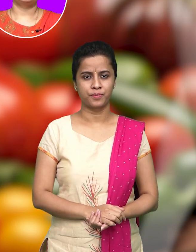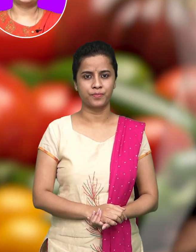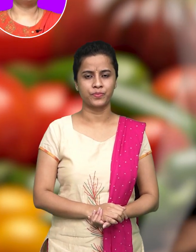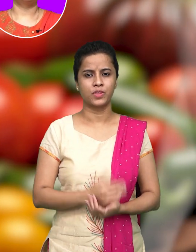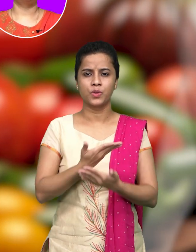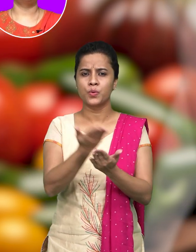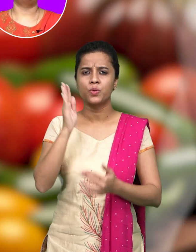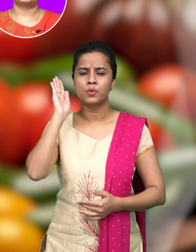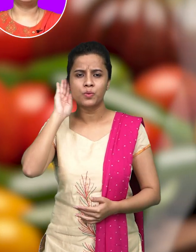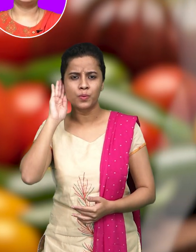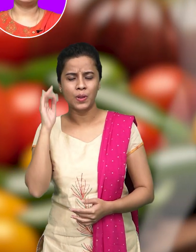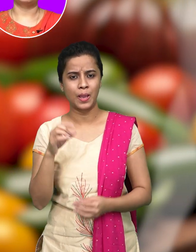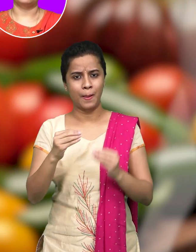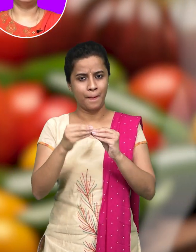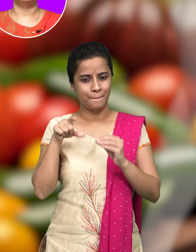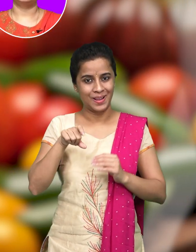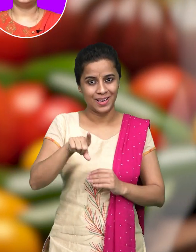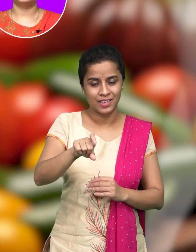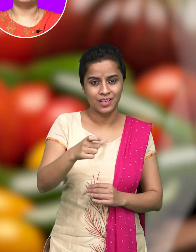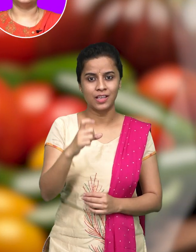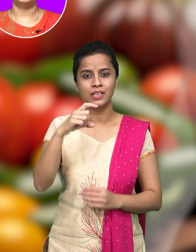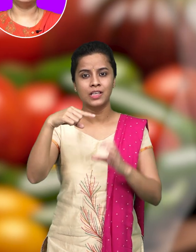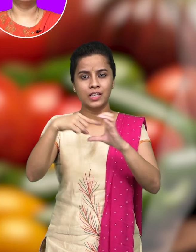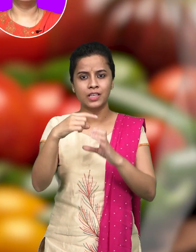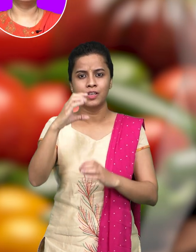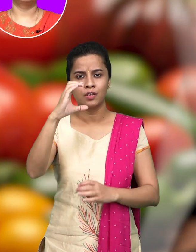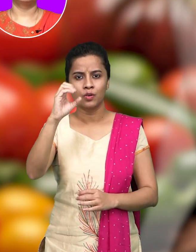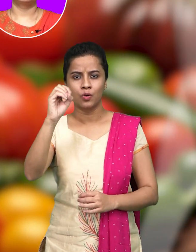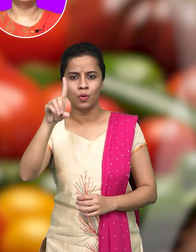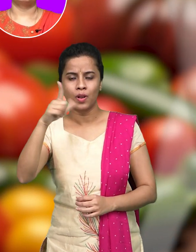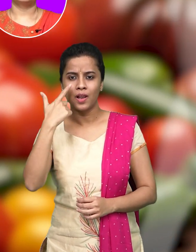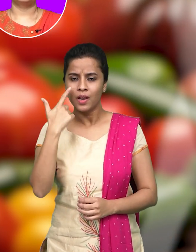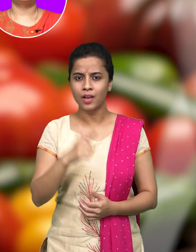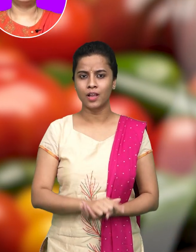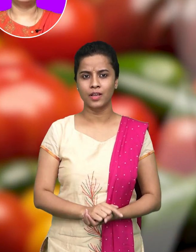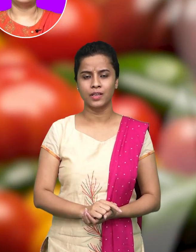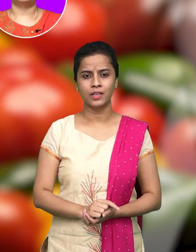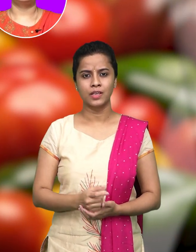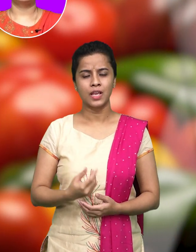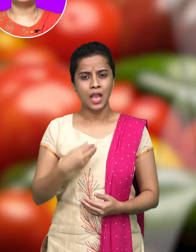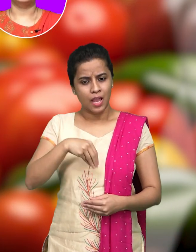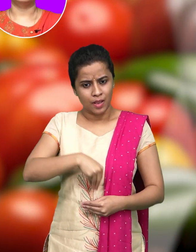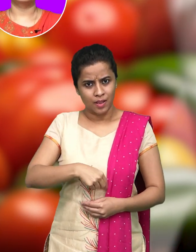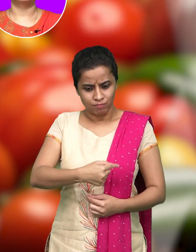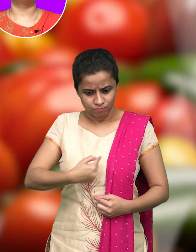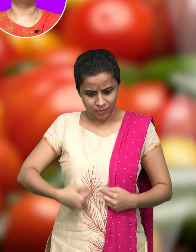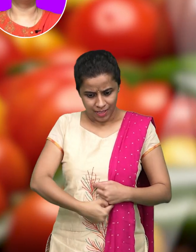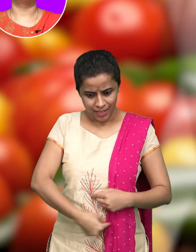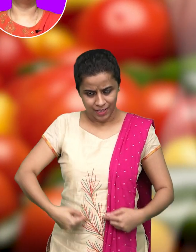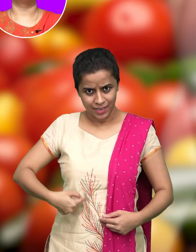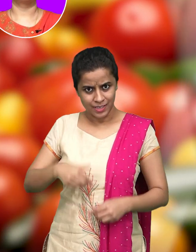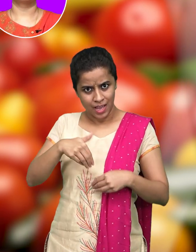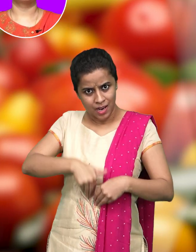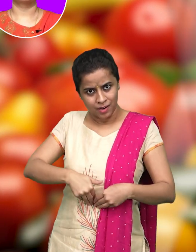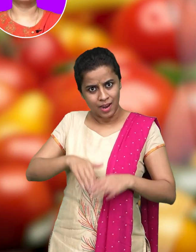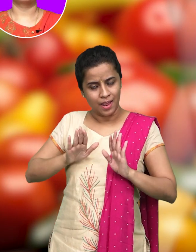You might have heard of bacteria called E. coli present in our intestines.